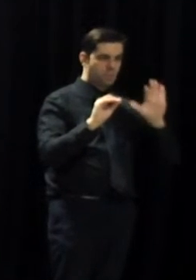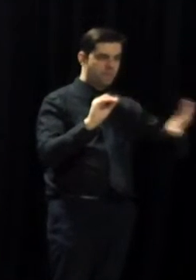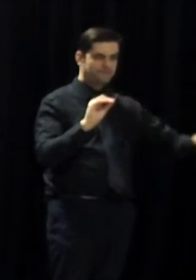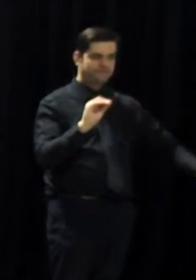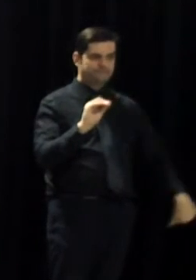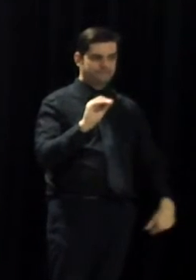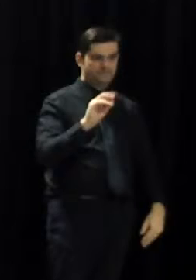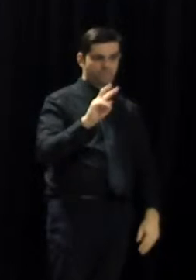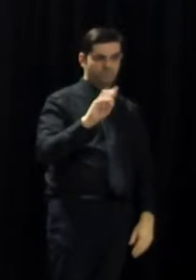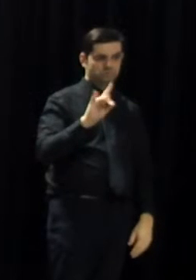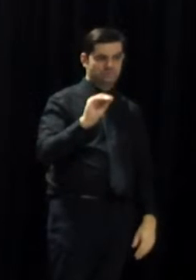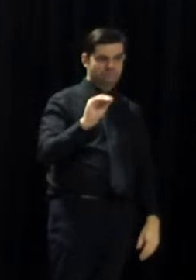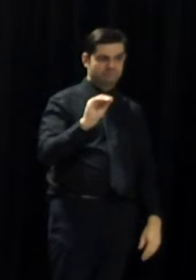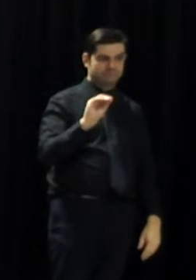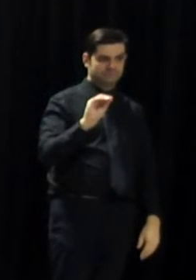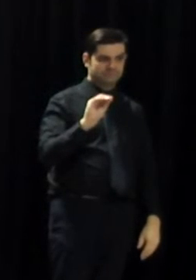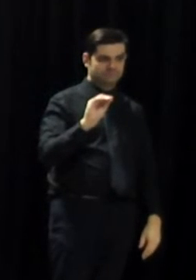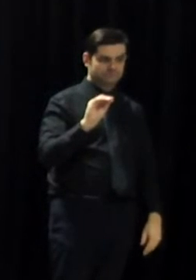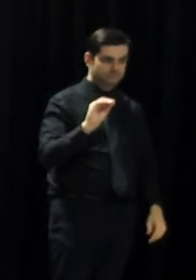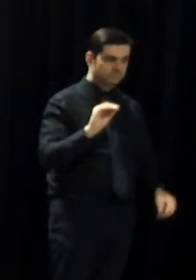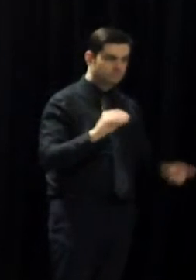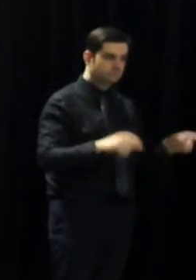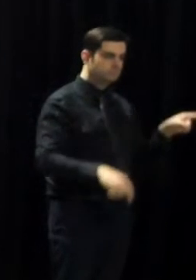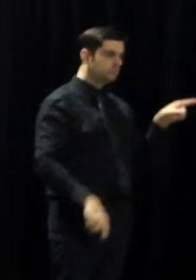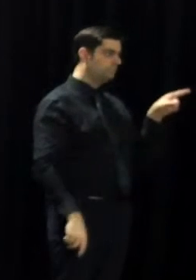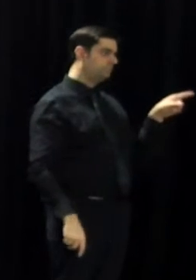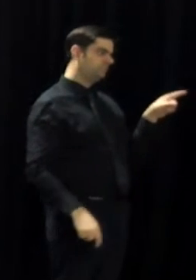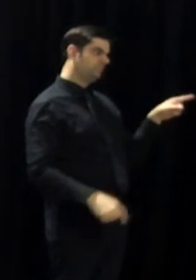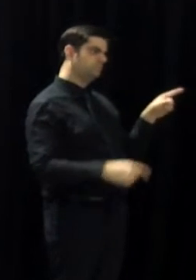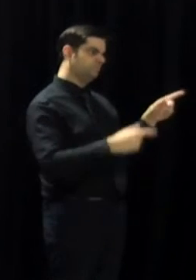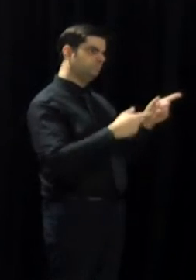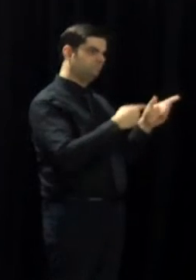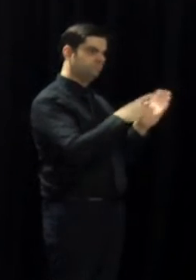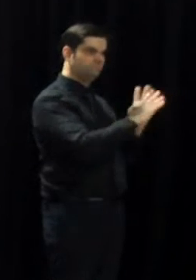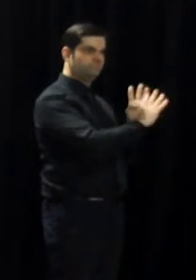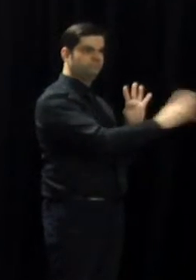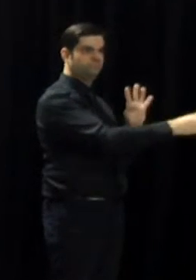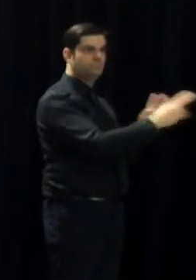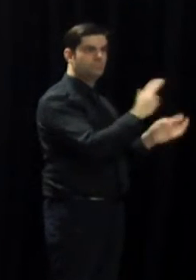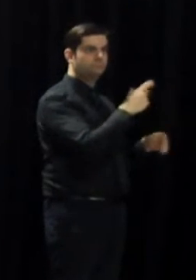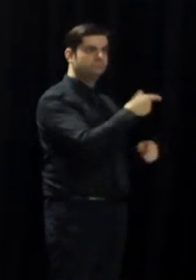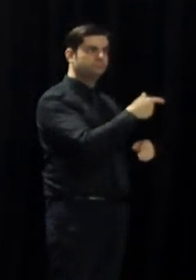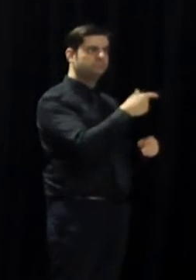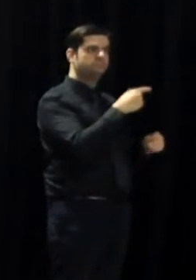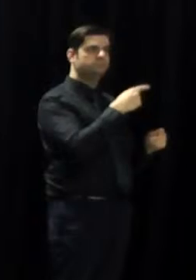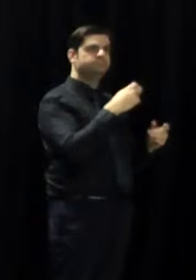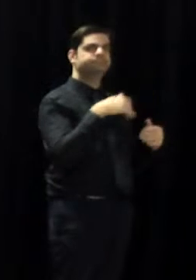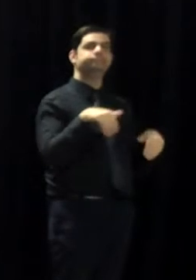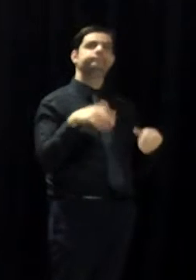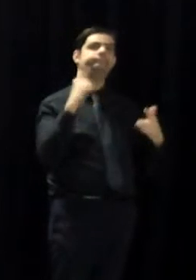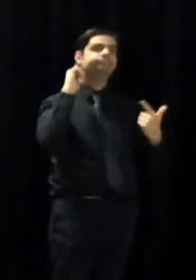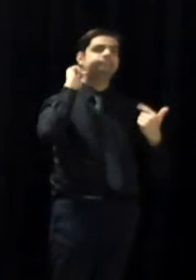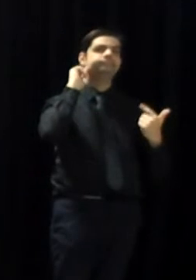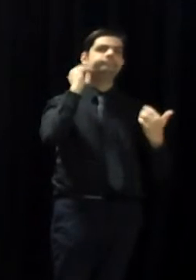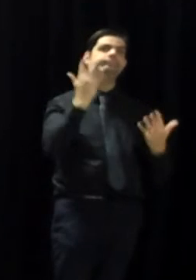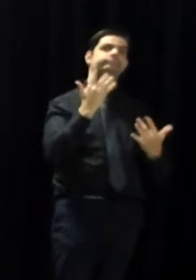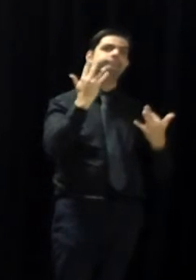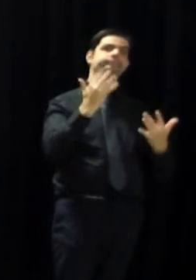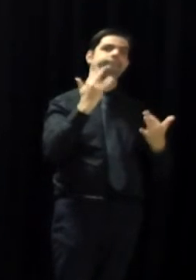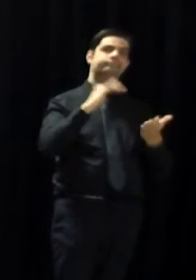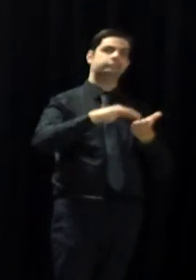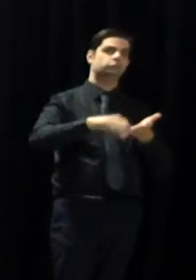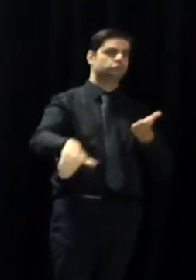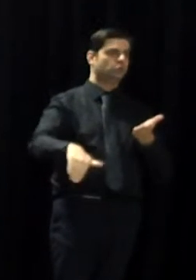discharge right now. So that when you look at hospital capacity, to have a true reflection of where we